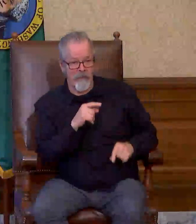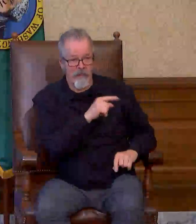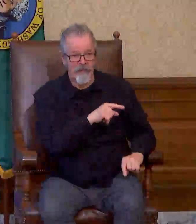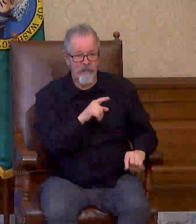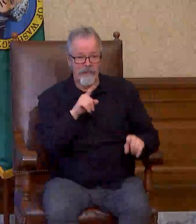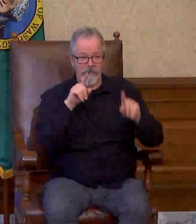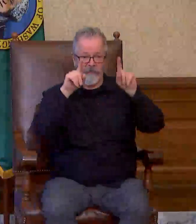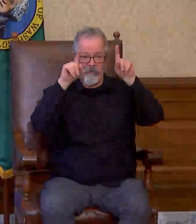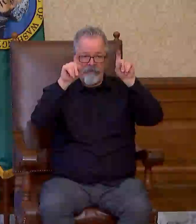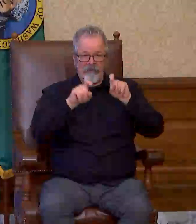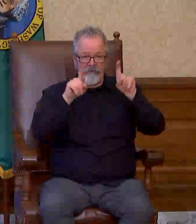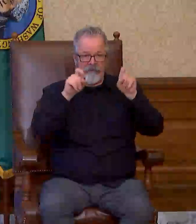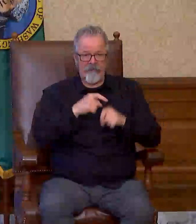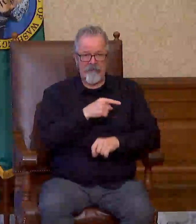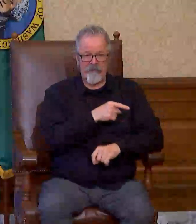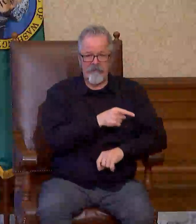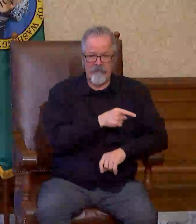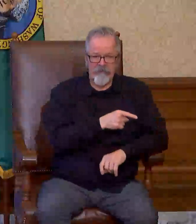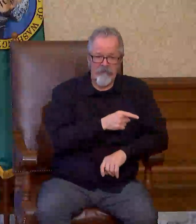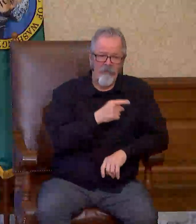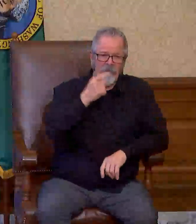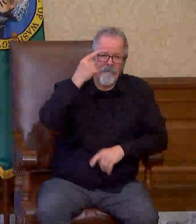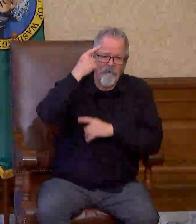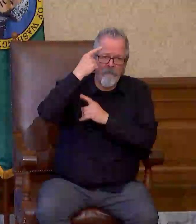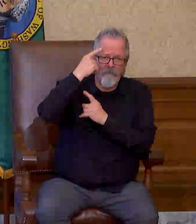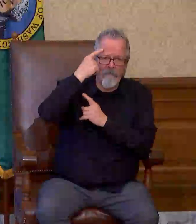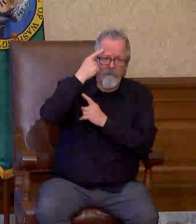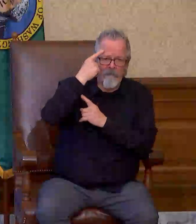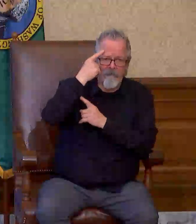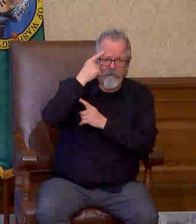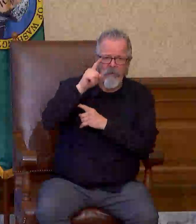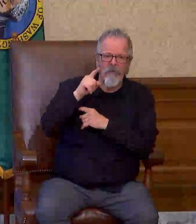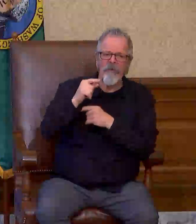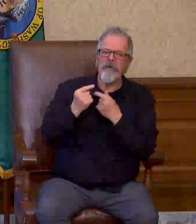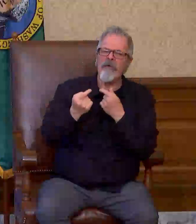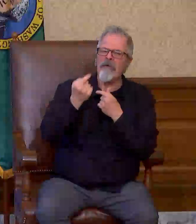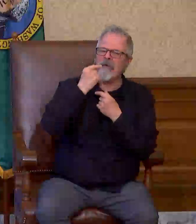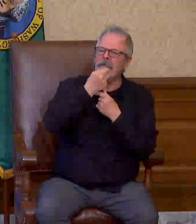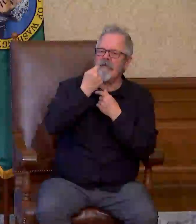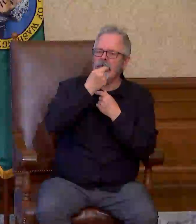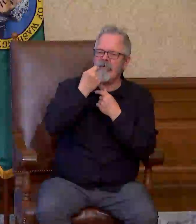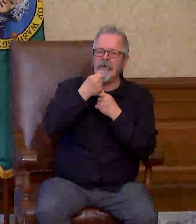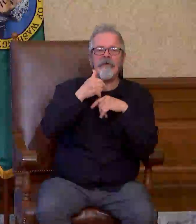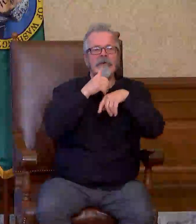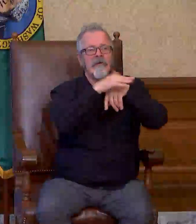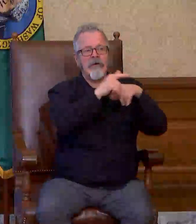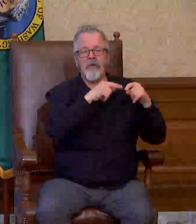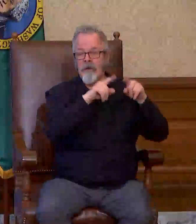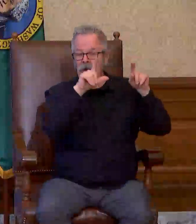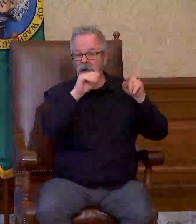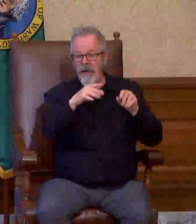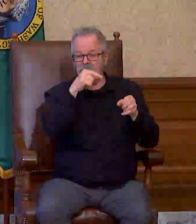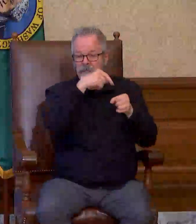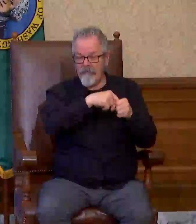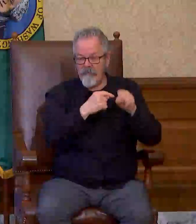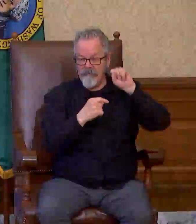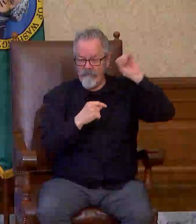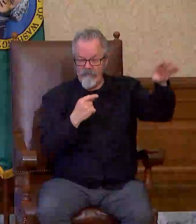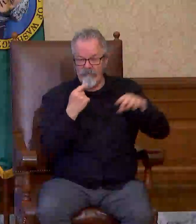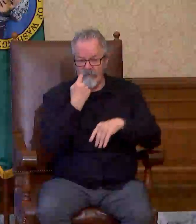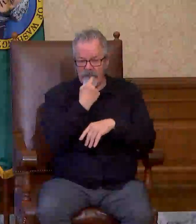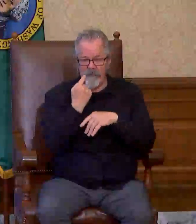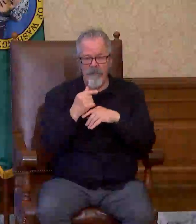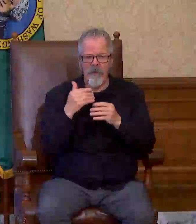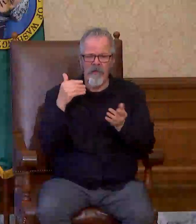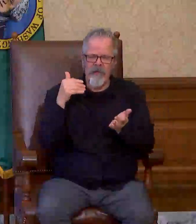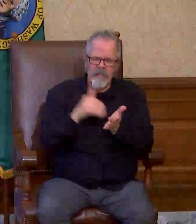not to diminish what Abbott does. They do some other products that have the mass testing that we would love to use.